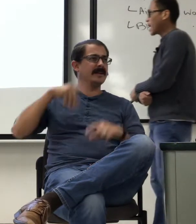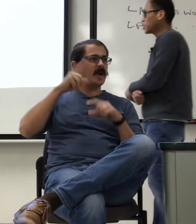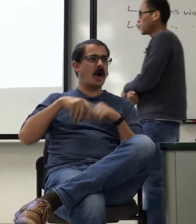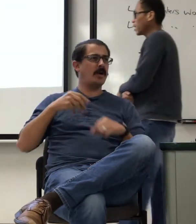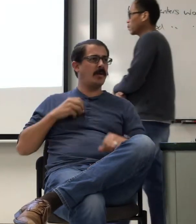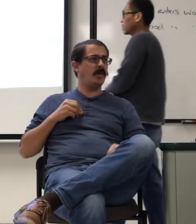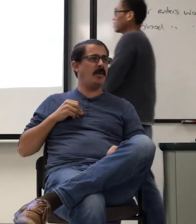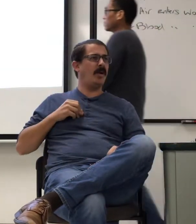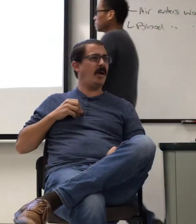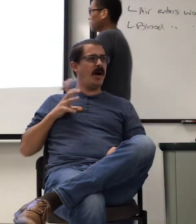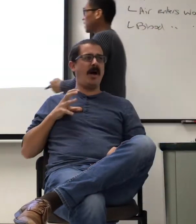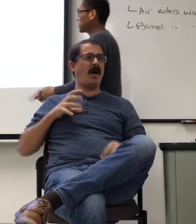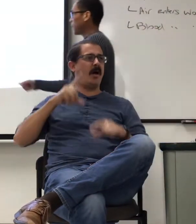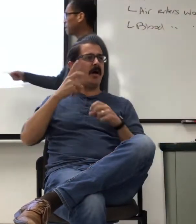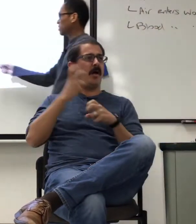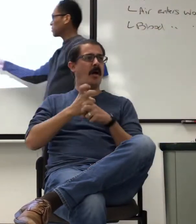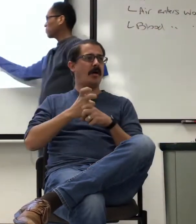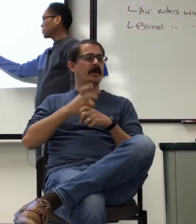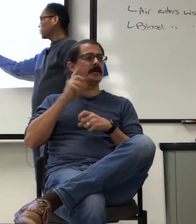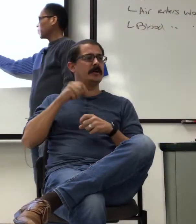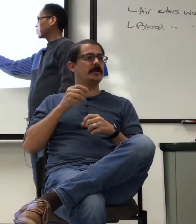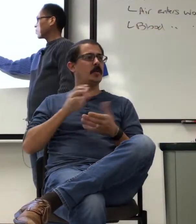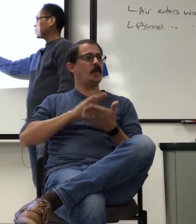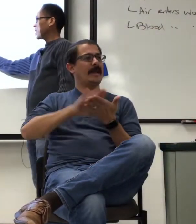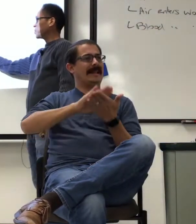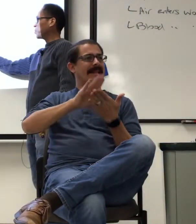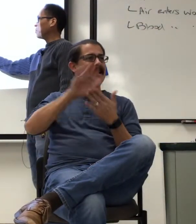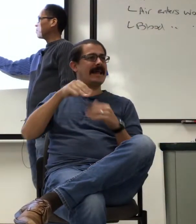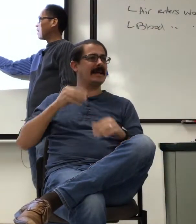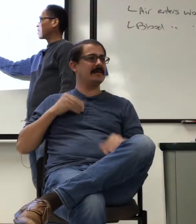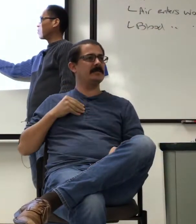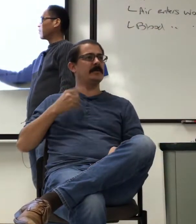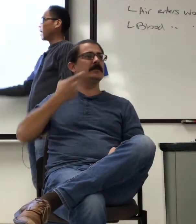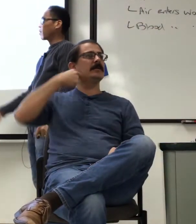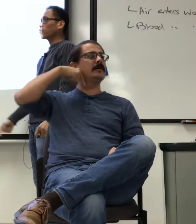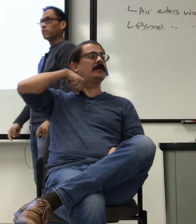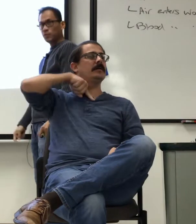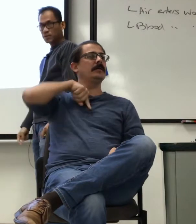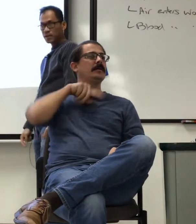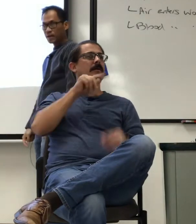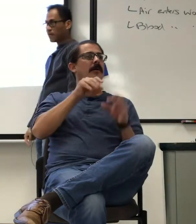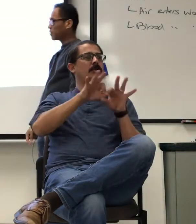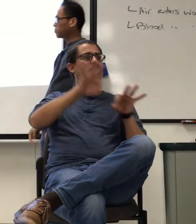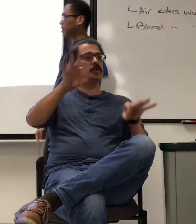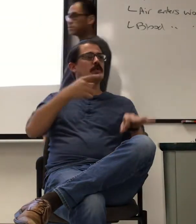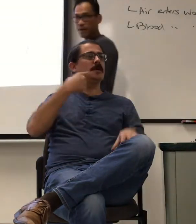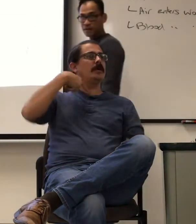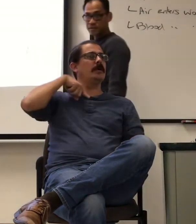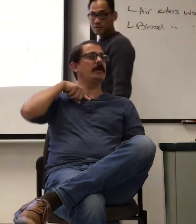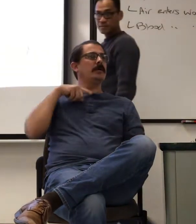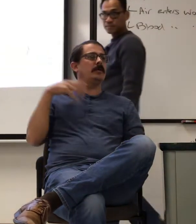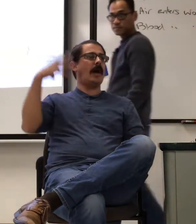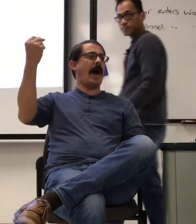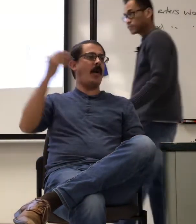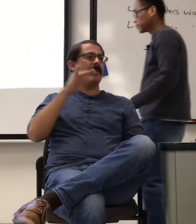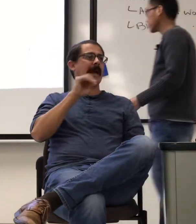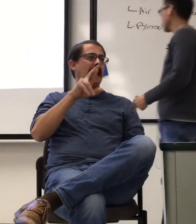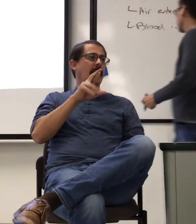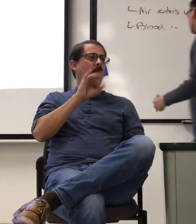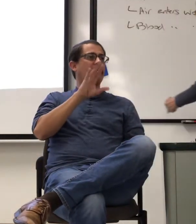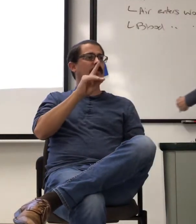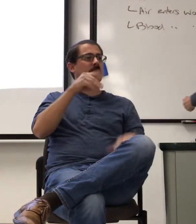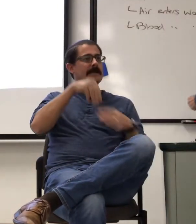to evacuate that space. So you can insert a chest tube to evacuate the air or fluids that have entered that space.